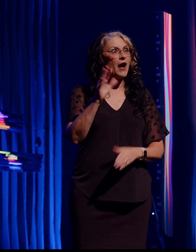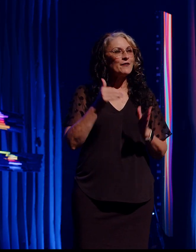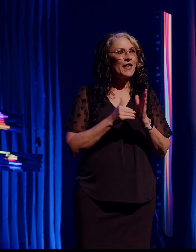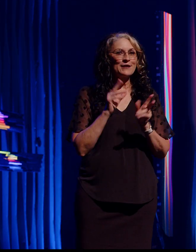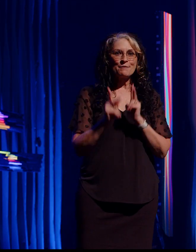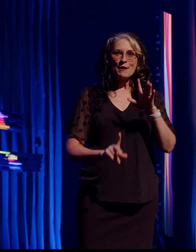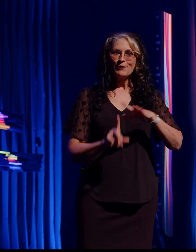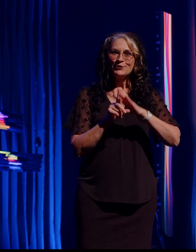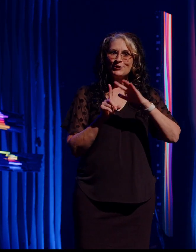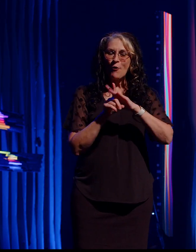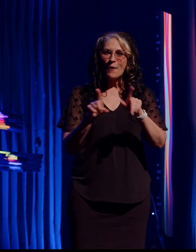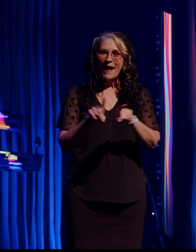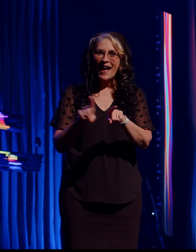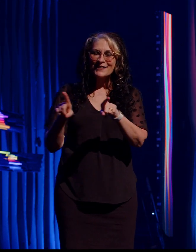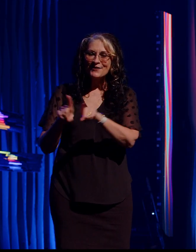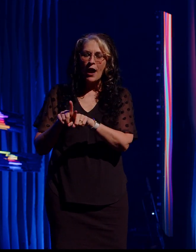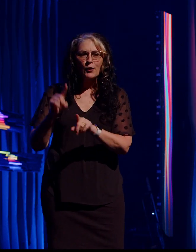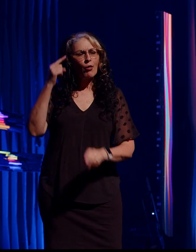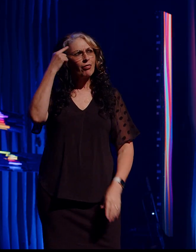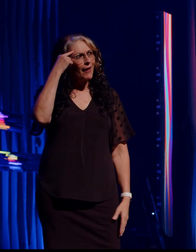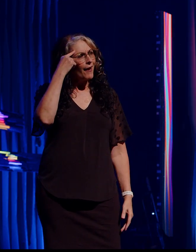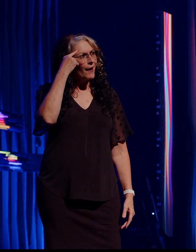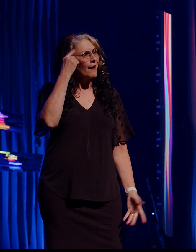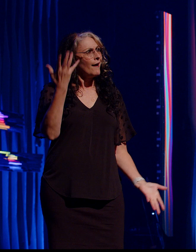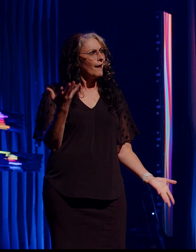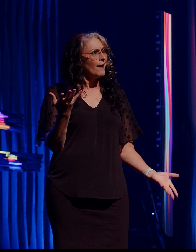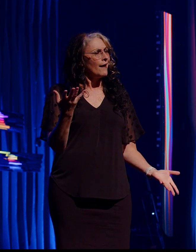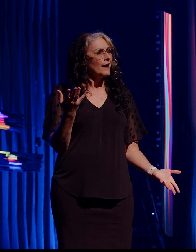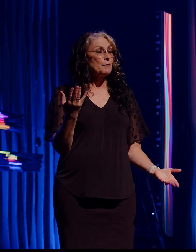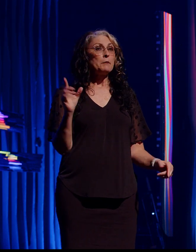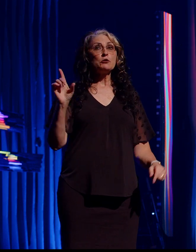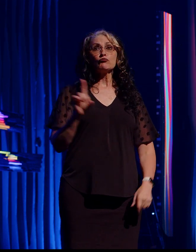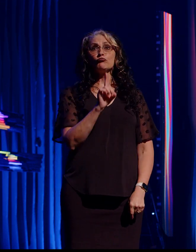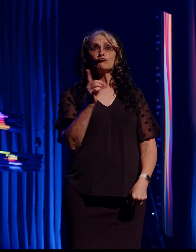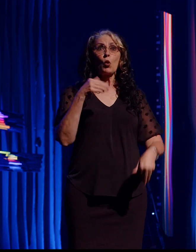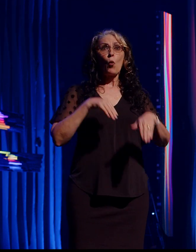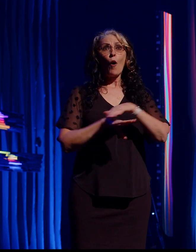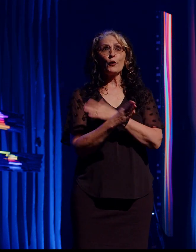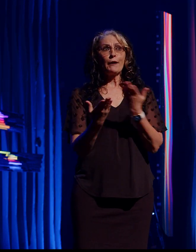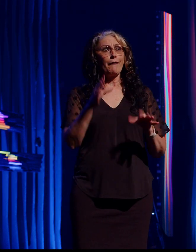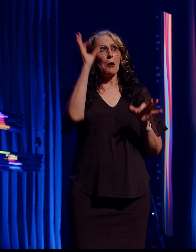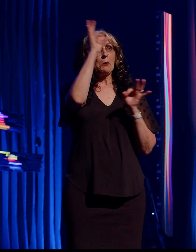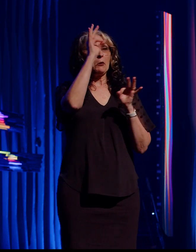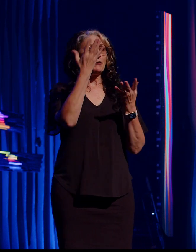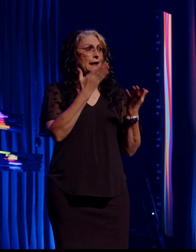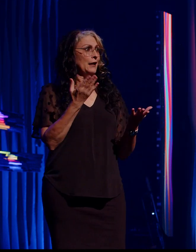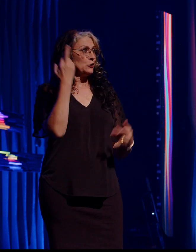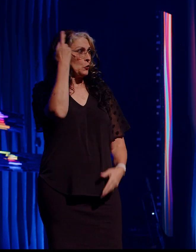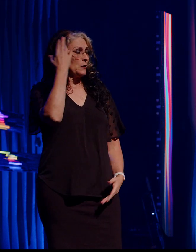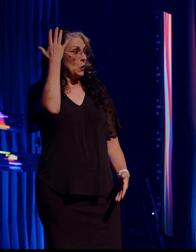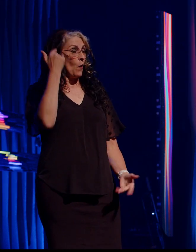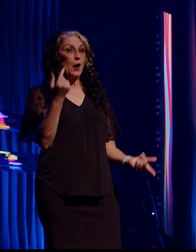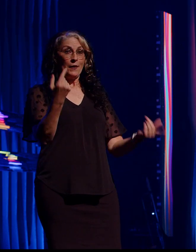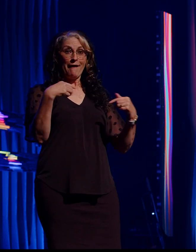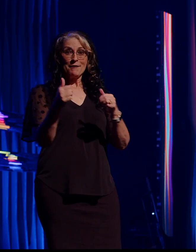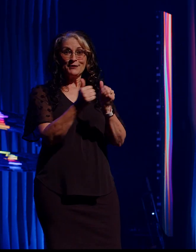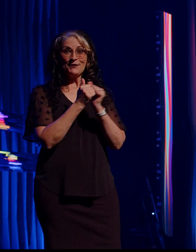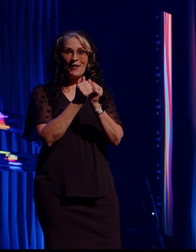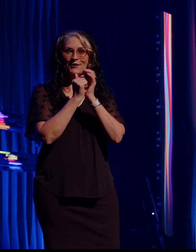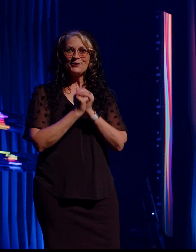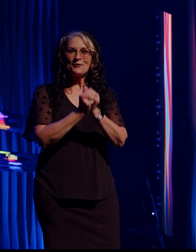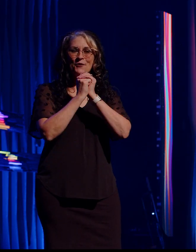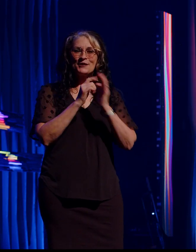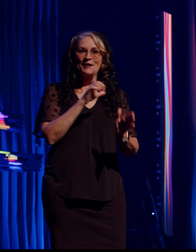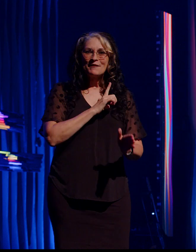people show up to that as well. When you think about that, maybe you just wandered in here and you don't even know where you're at right now. This is the reason why we come together to worship the